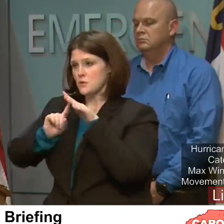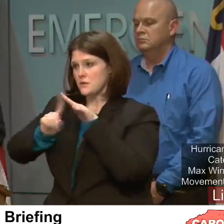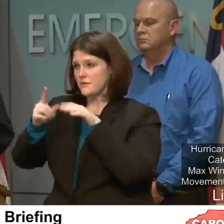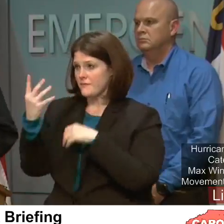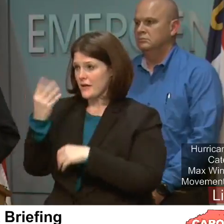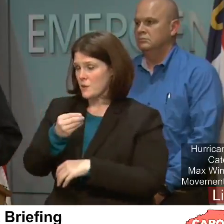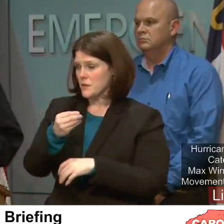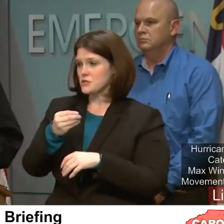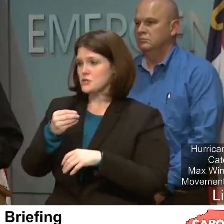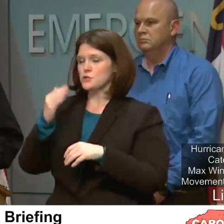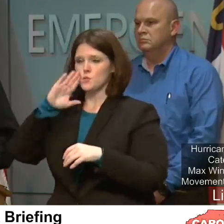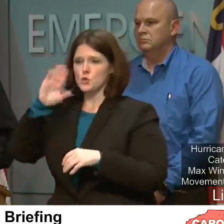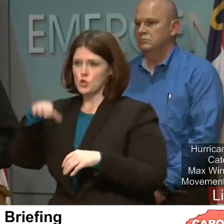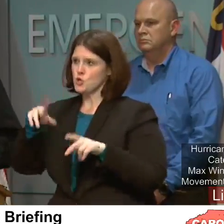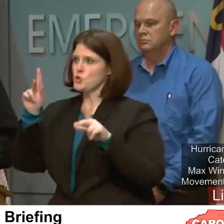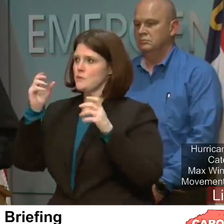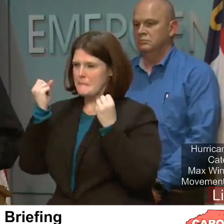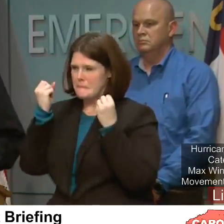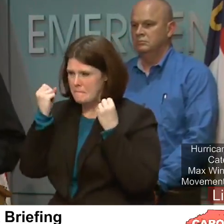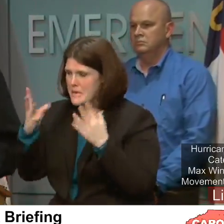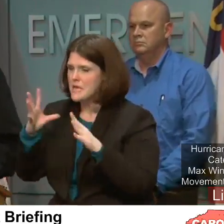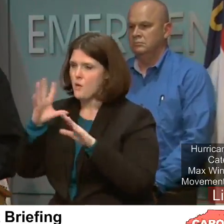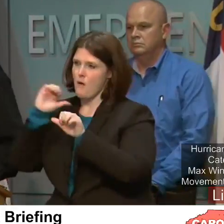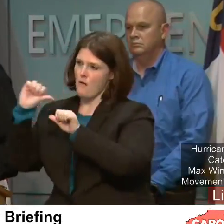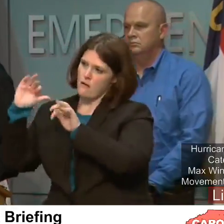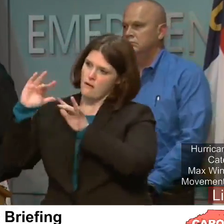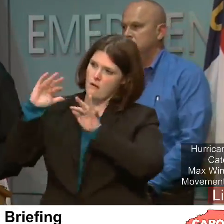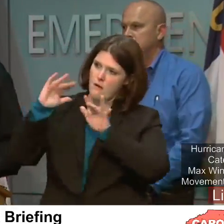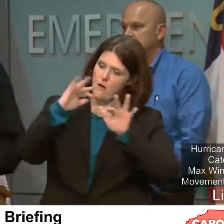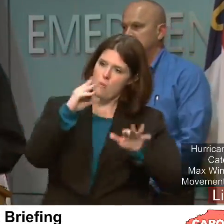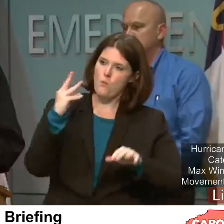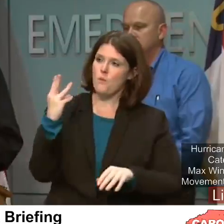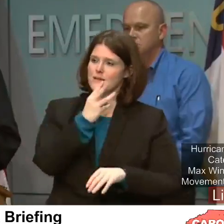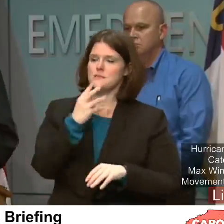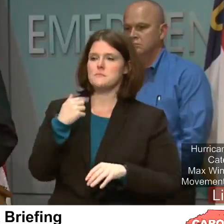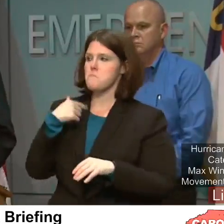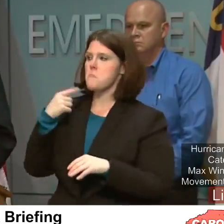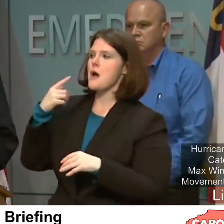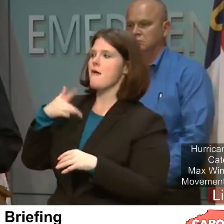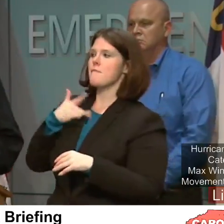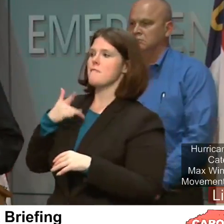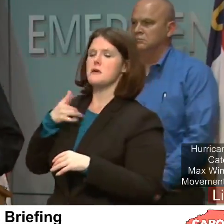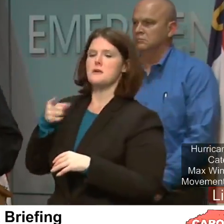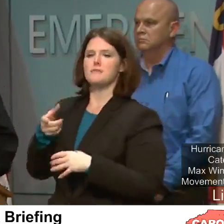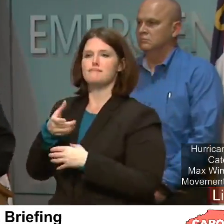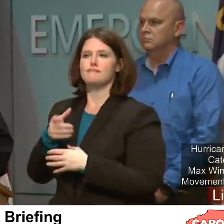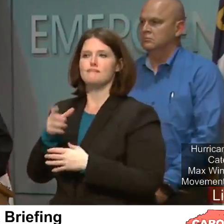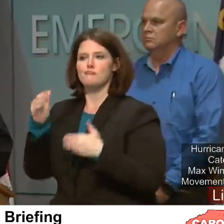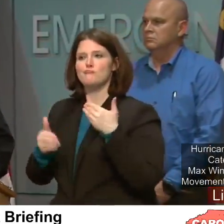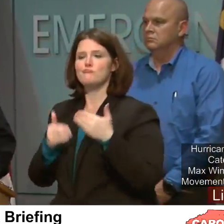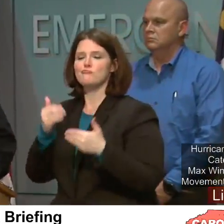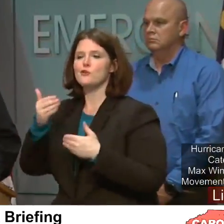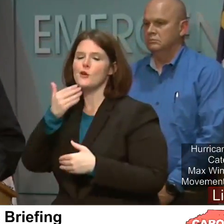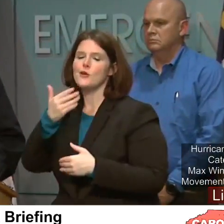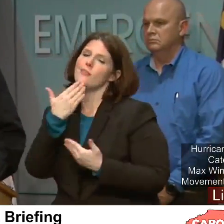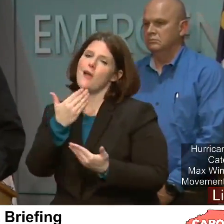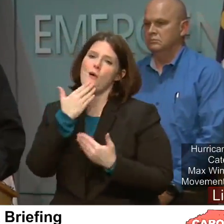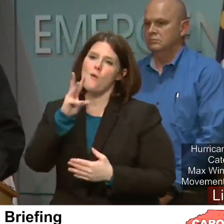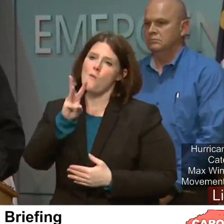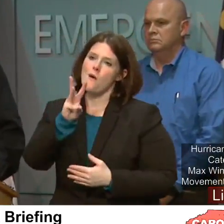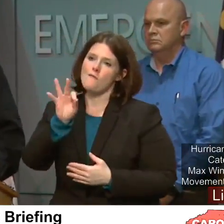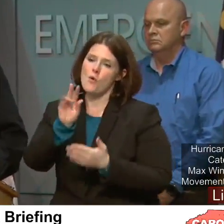evacuations and so many people moving west. But I think it's going well, and I think we, again, thank the people at Wake Forest University